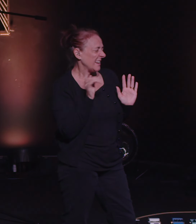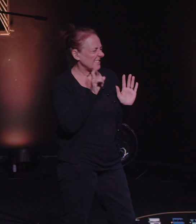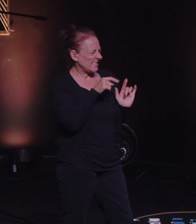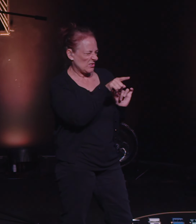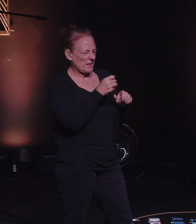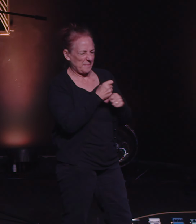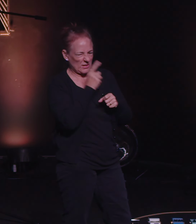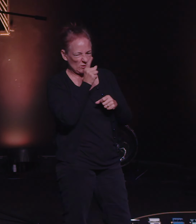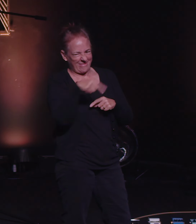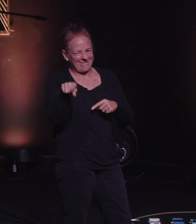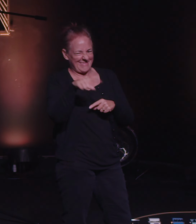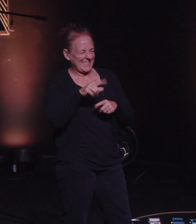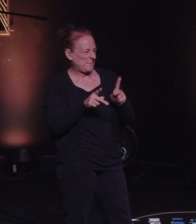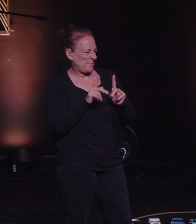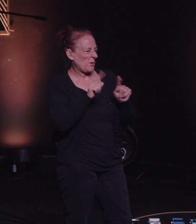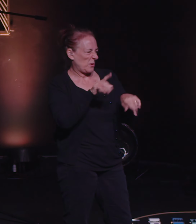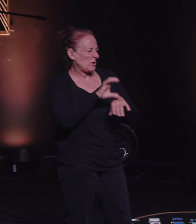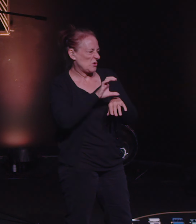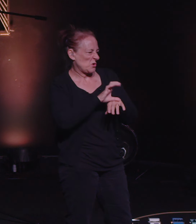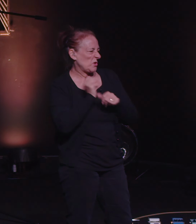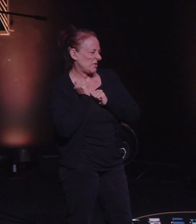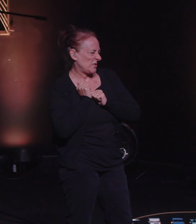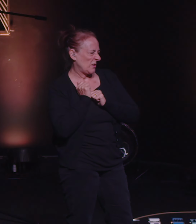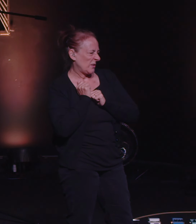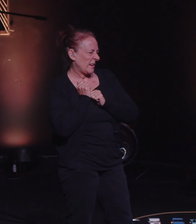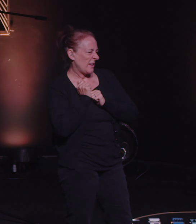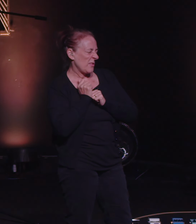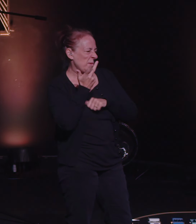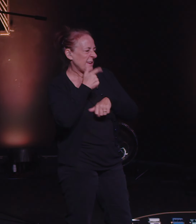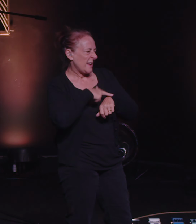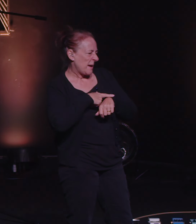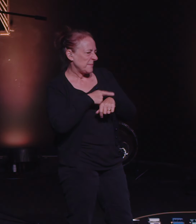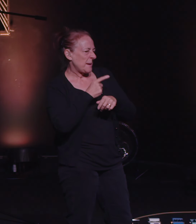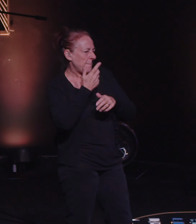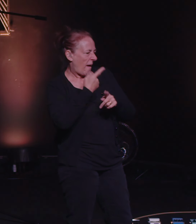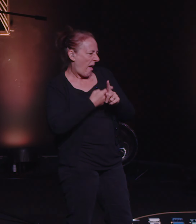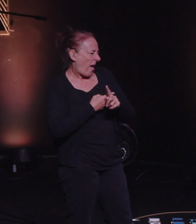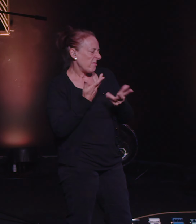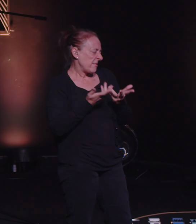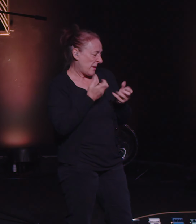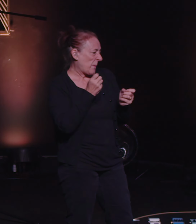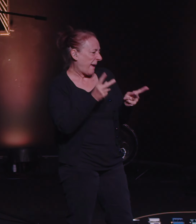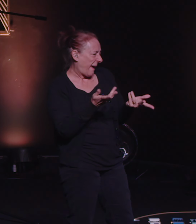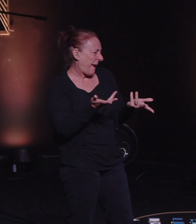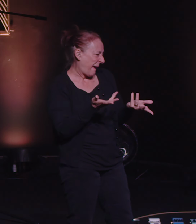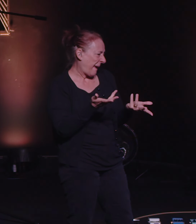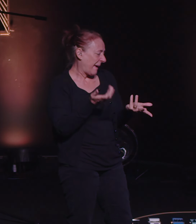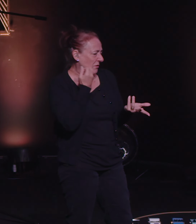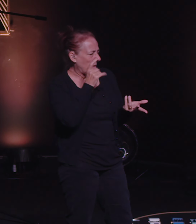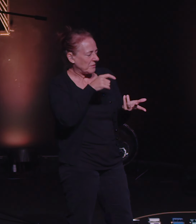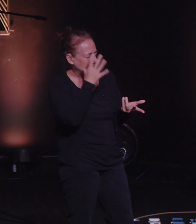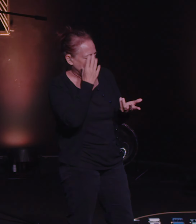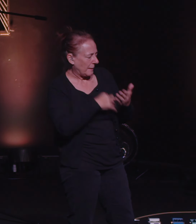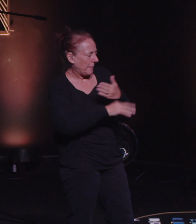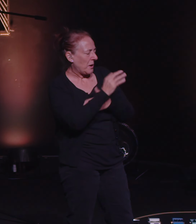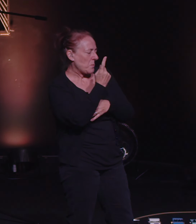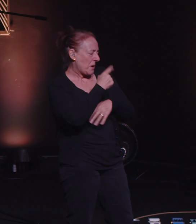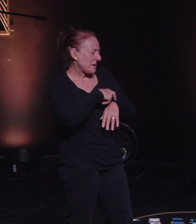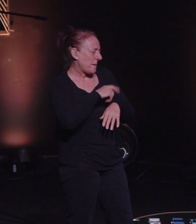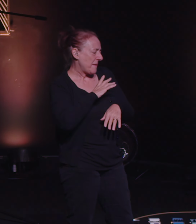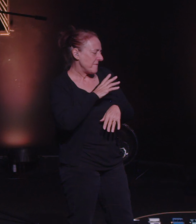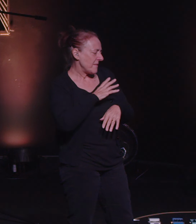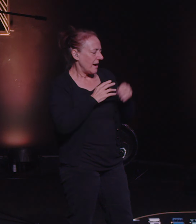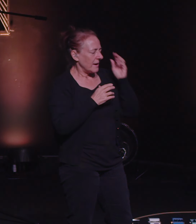need you to make sure that you go to church at least like 3 out of 4 times. Like, if you need to sleep in one, that's fine,